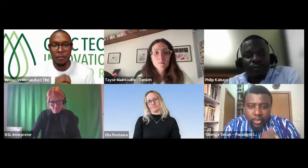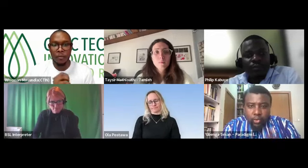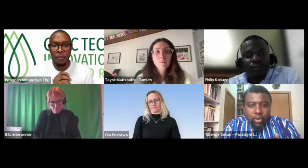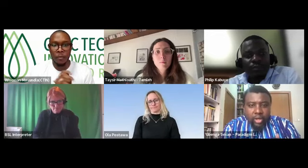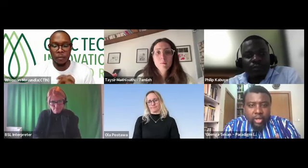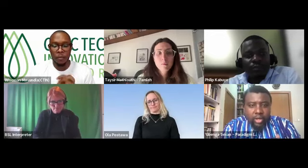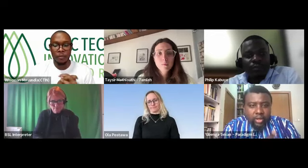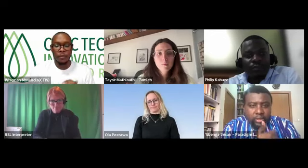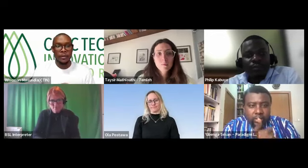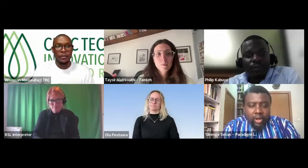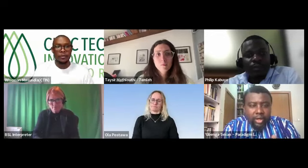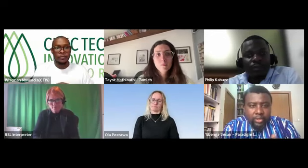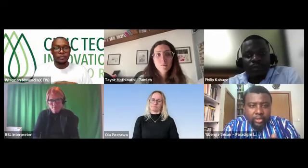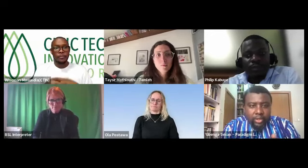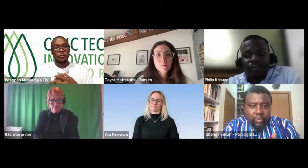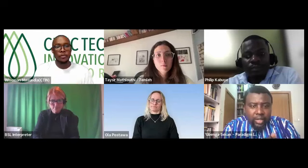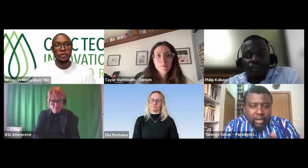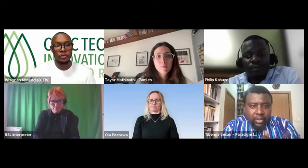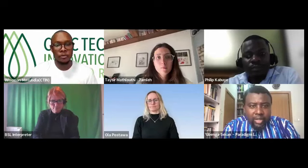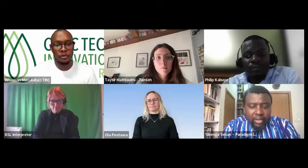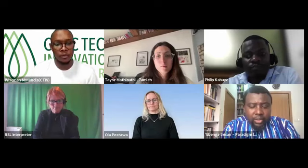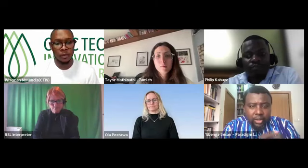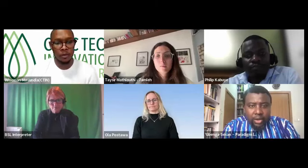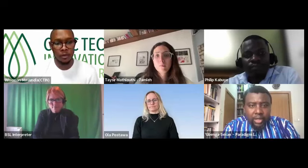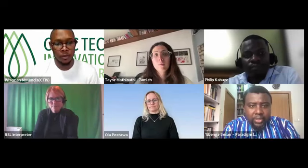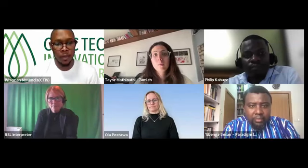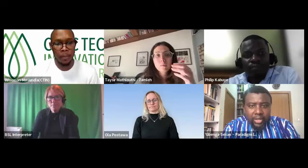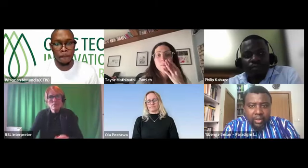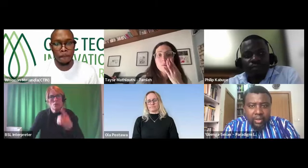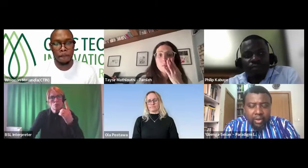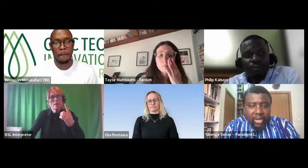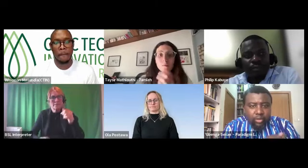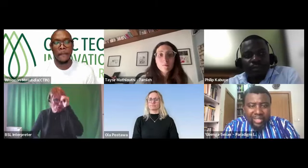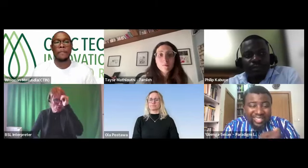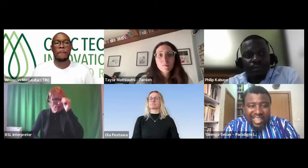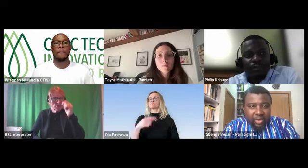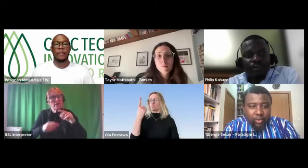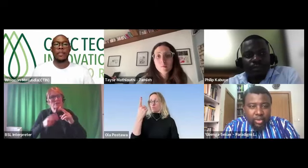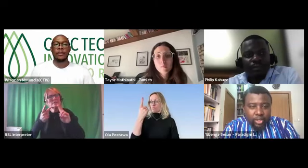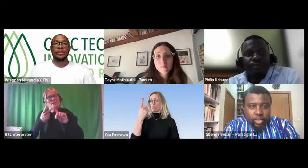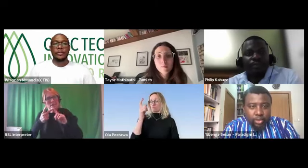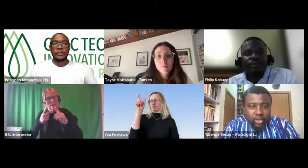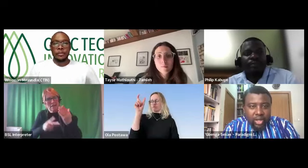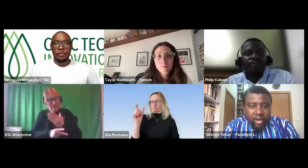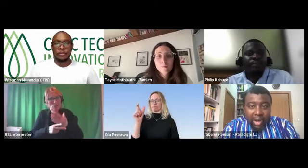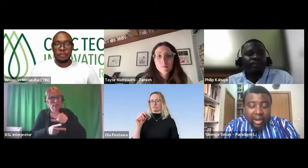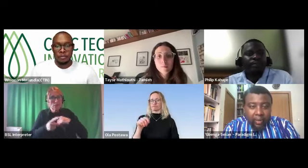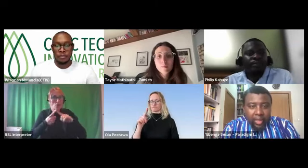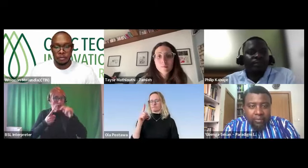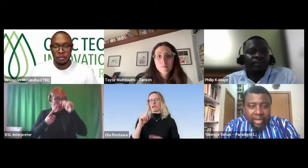Two quick things. One is knowledge. The second is action. Knowledge meaning that we need to understand what the